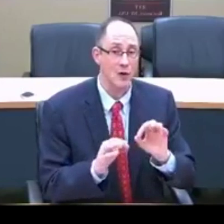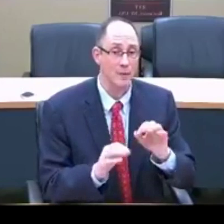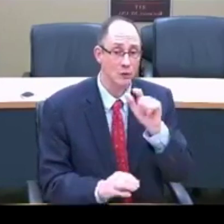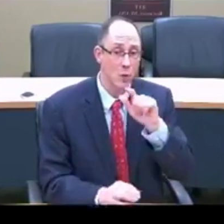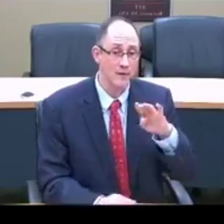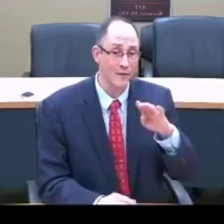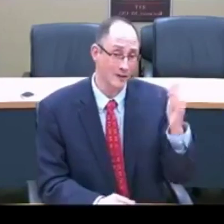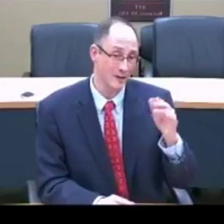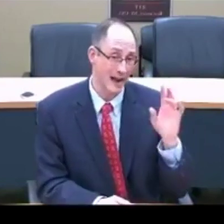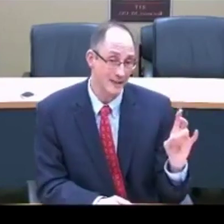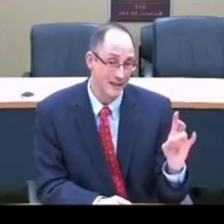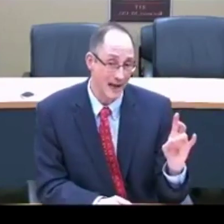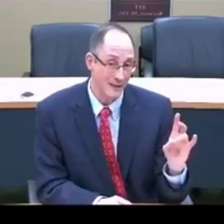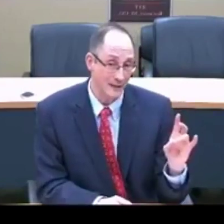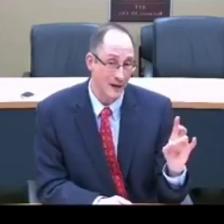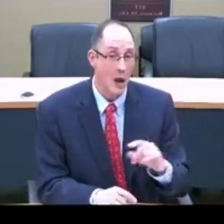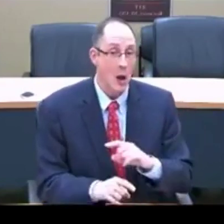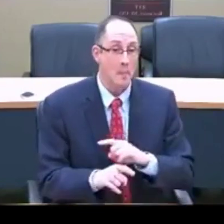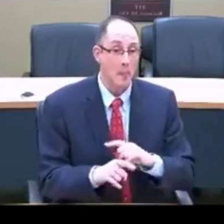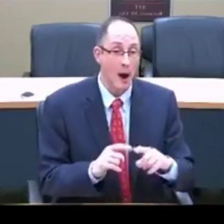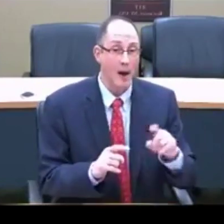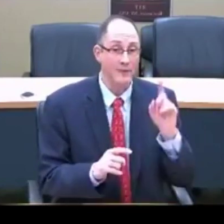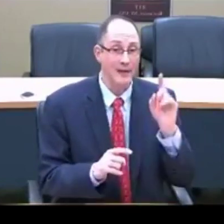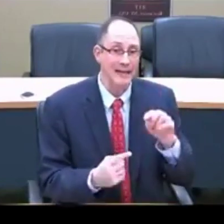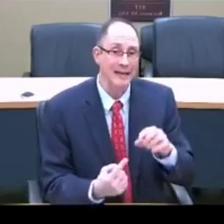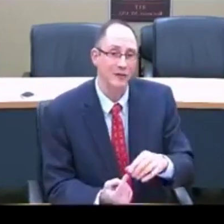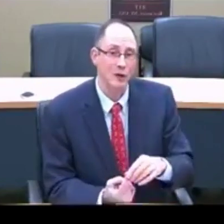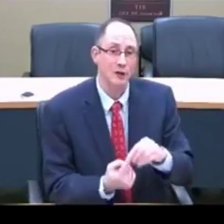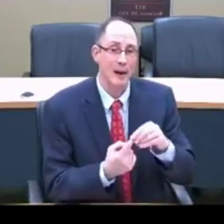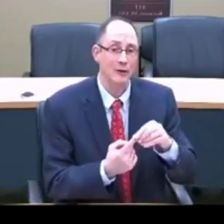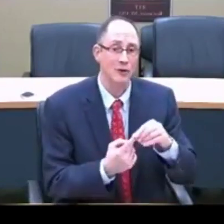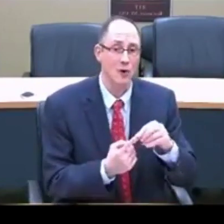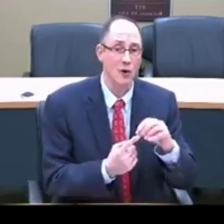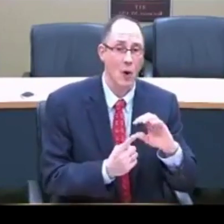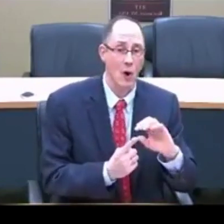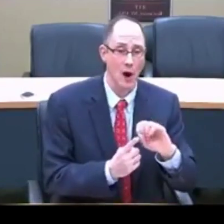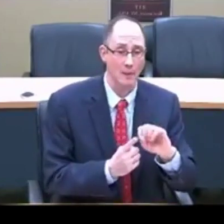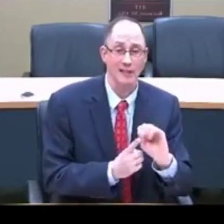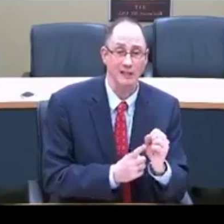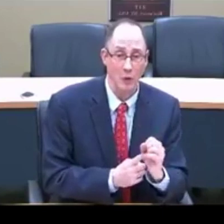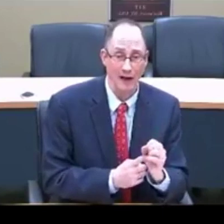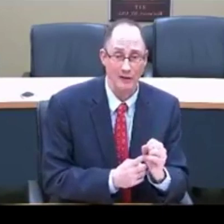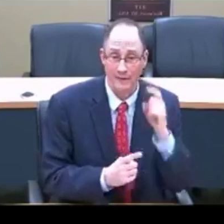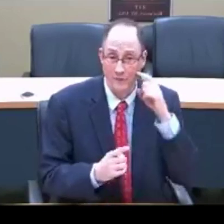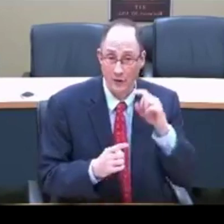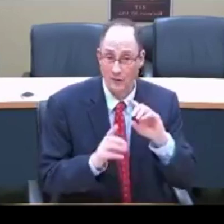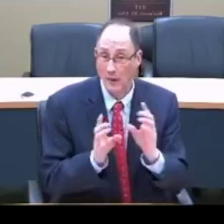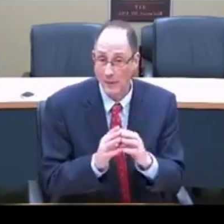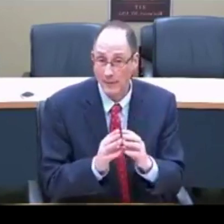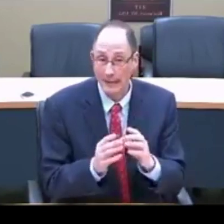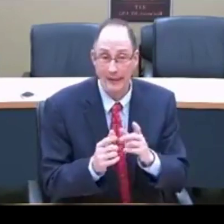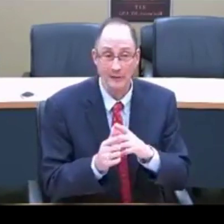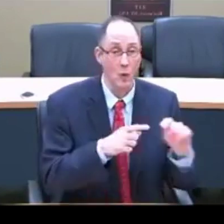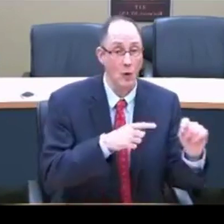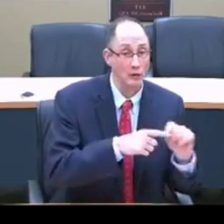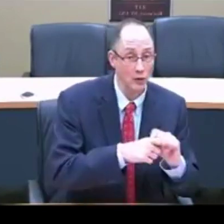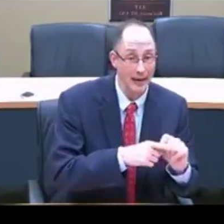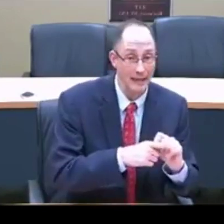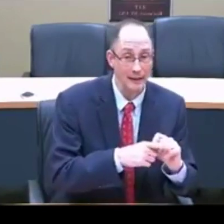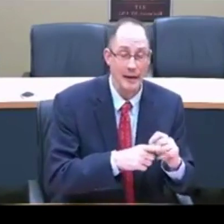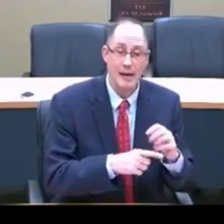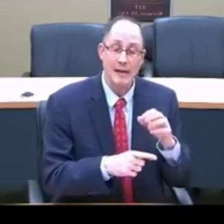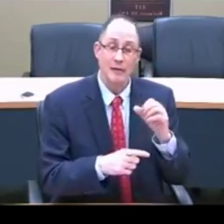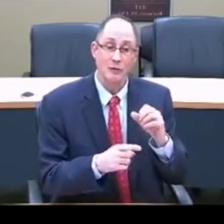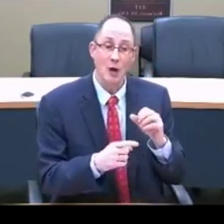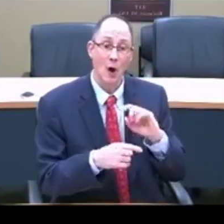need to have a sign language interpreter 24-7, but they need it for a special situation for a department meeting or a training.